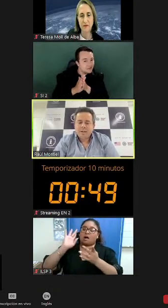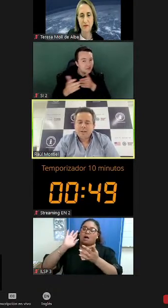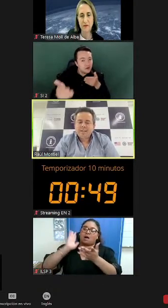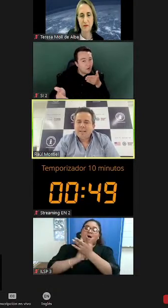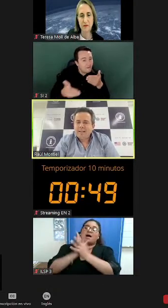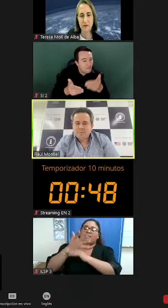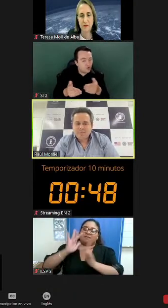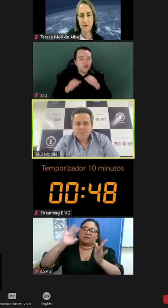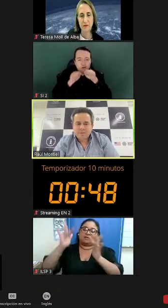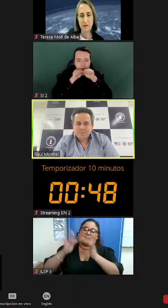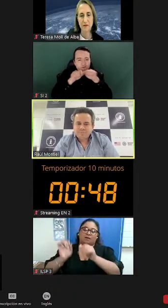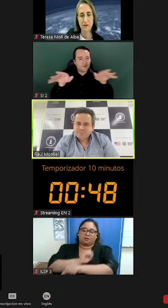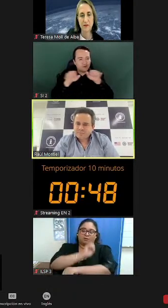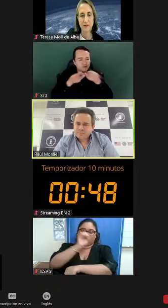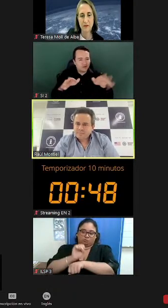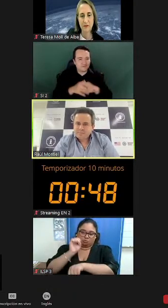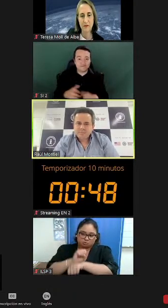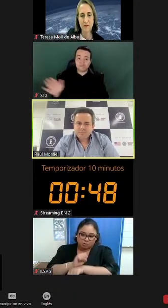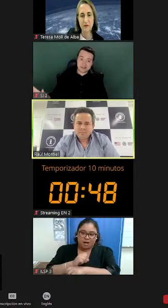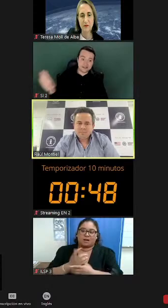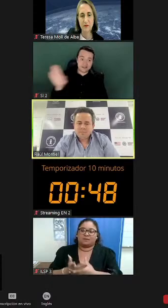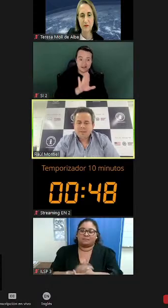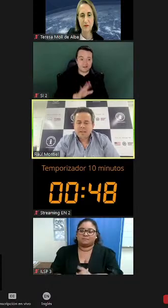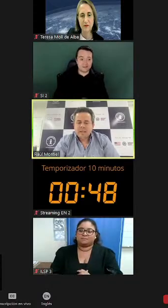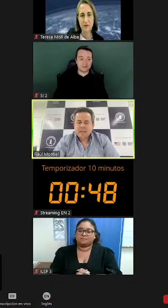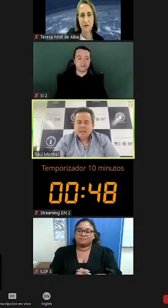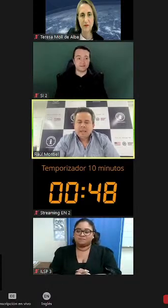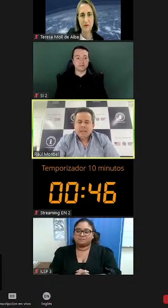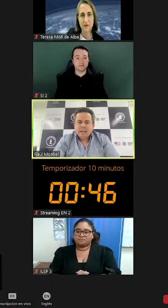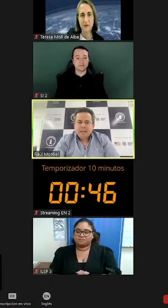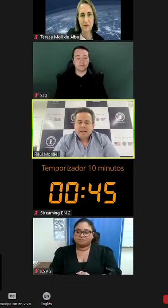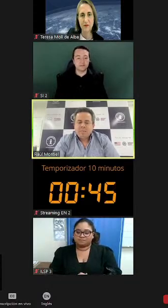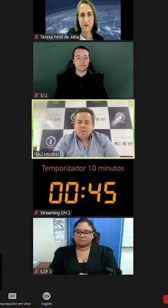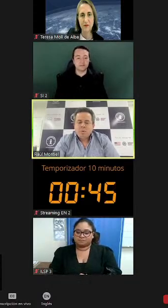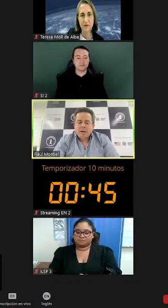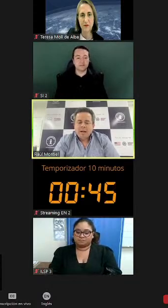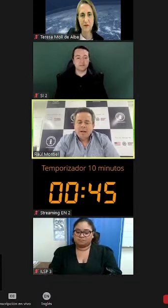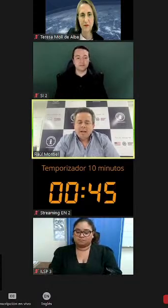going to have our network lounge information on our network